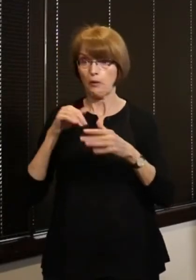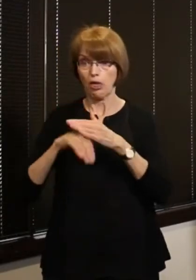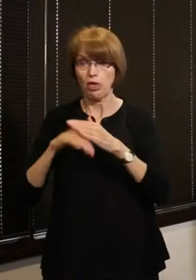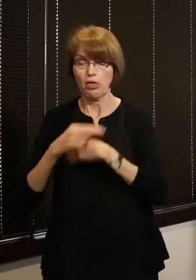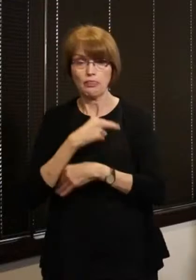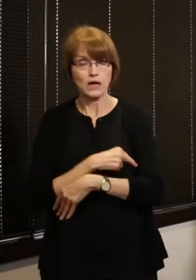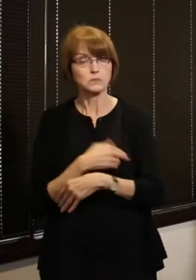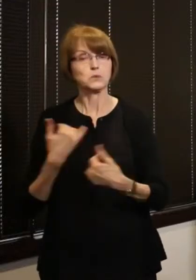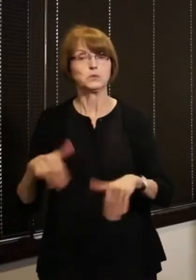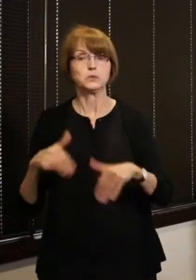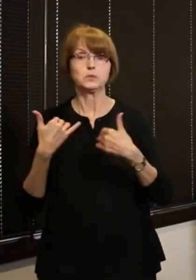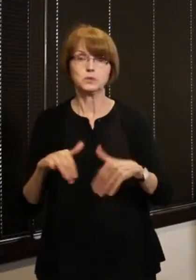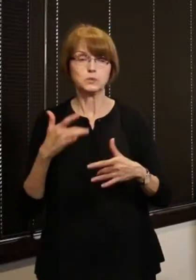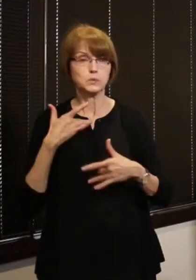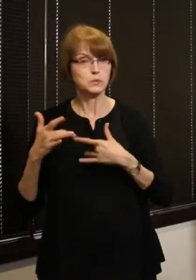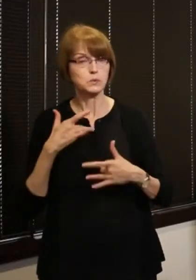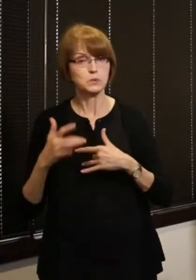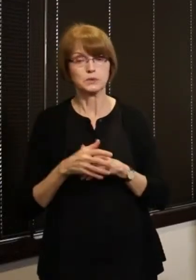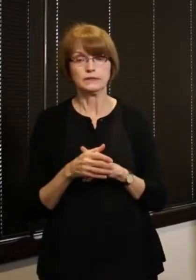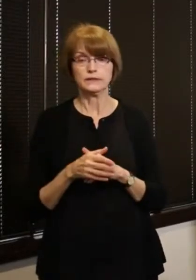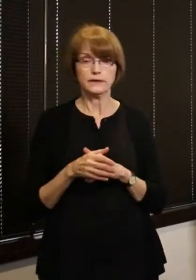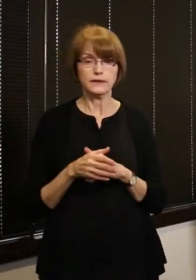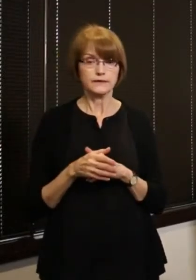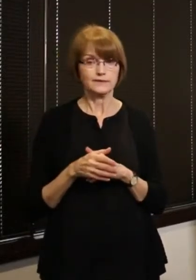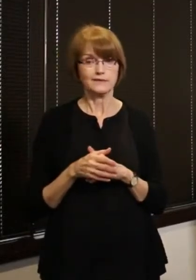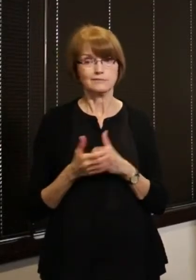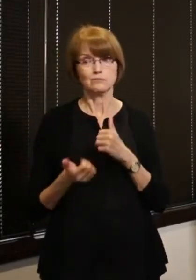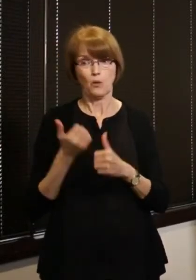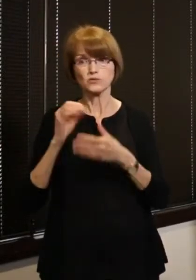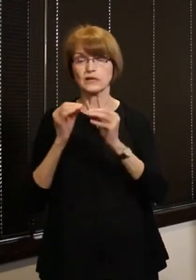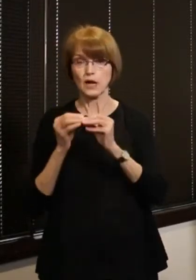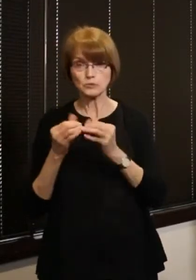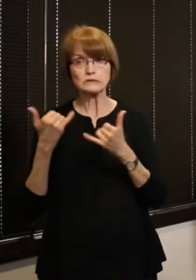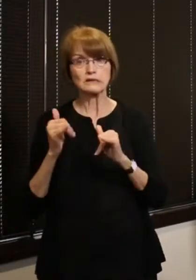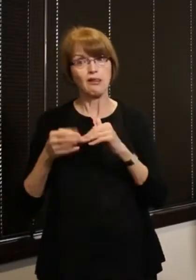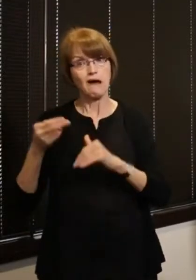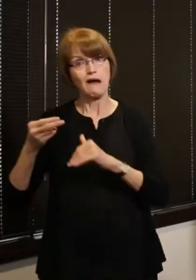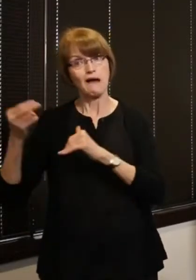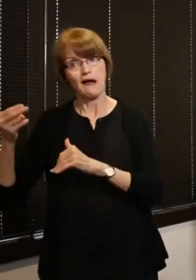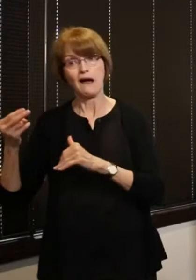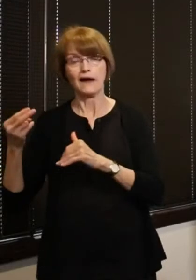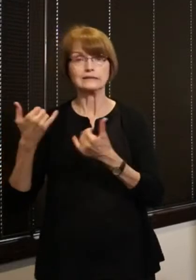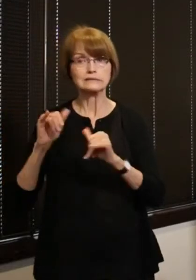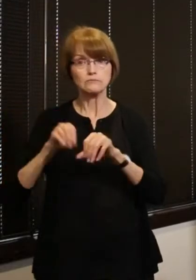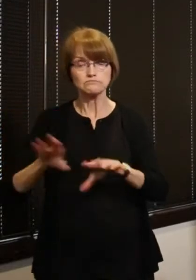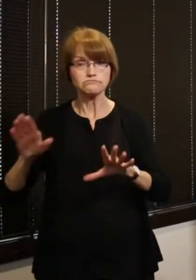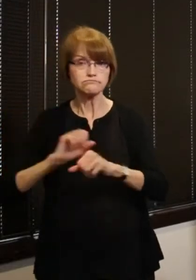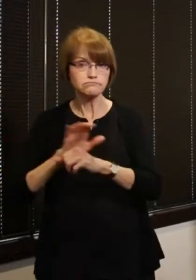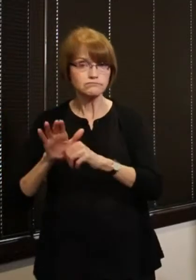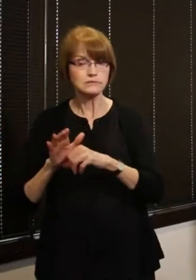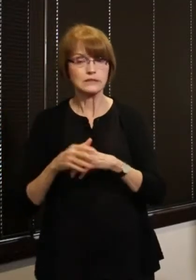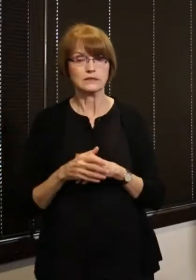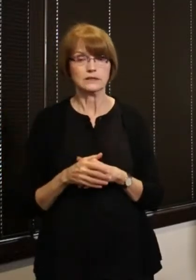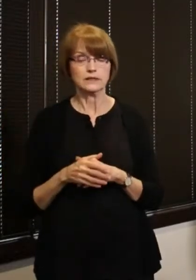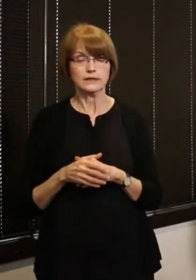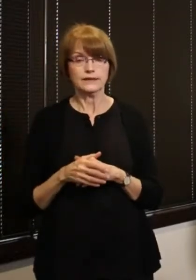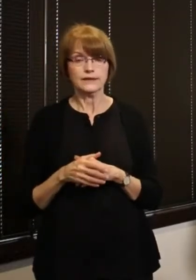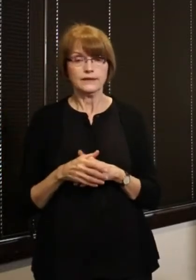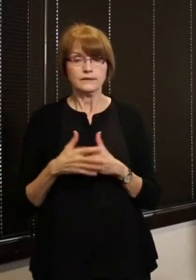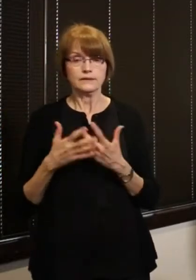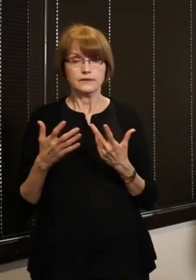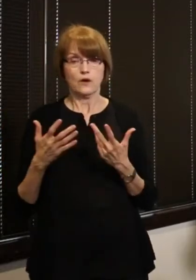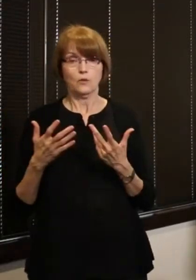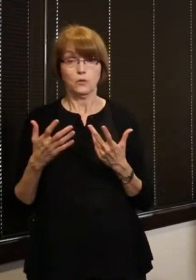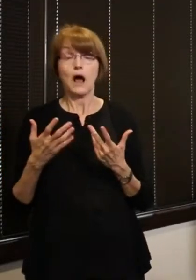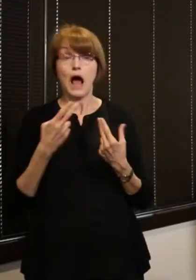data, which the majority of it is still concerning. And although the numbers don't feel overwhelming as far as our